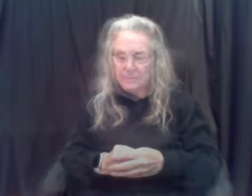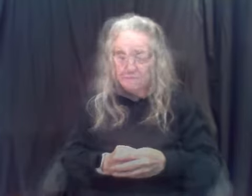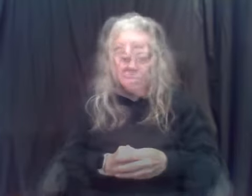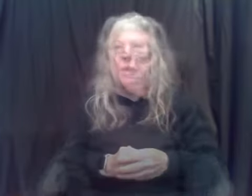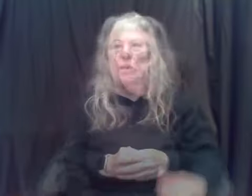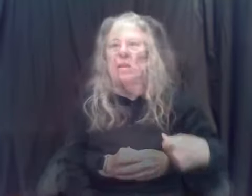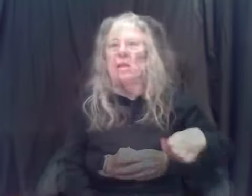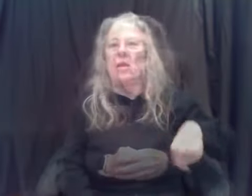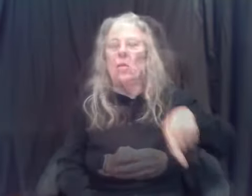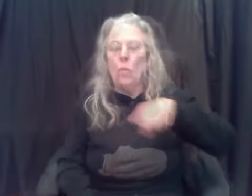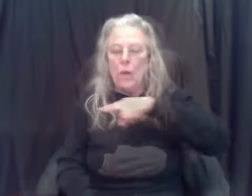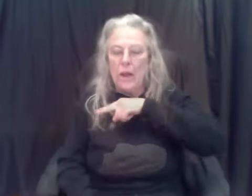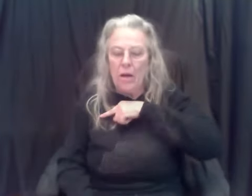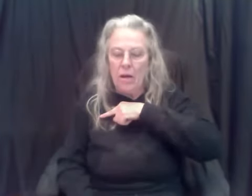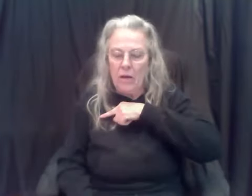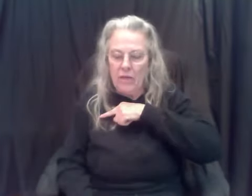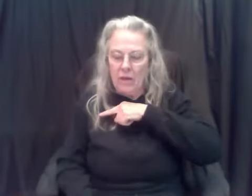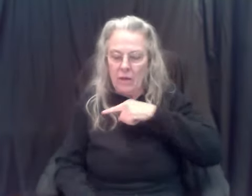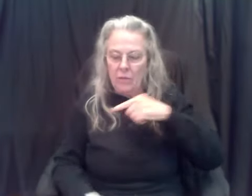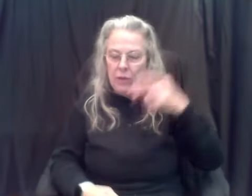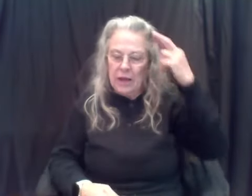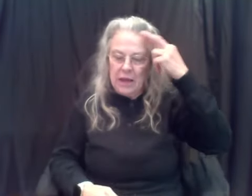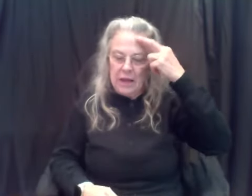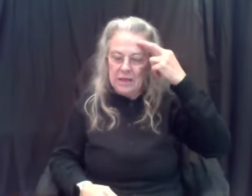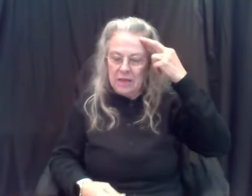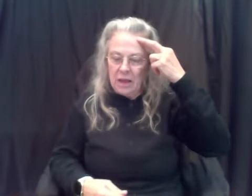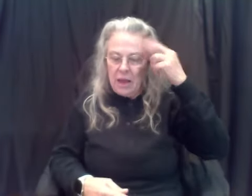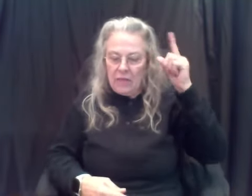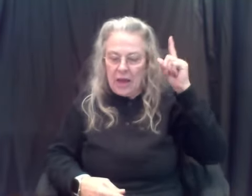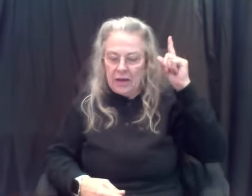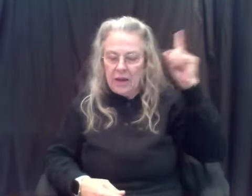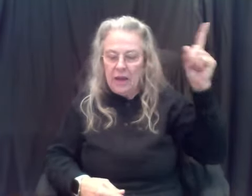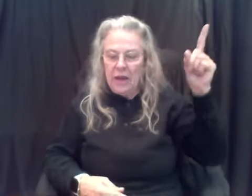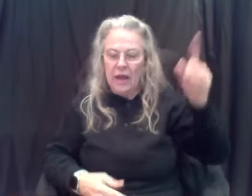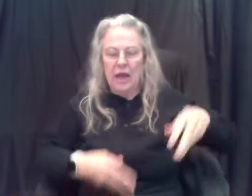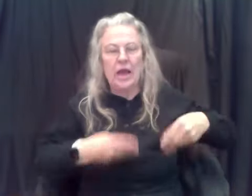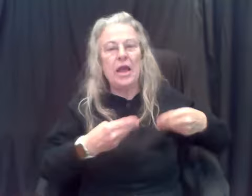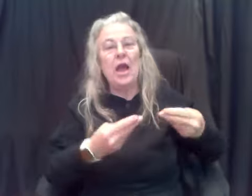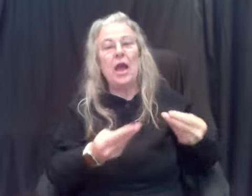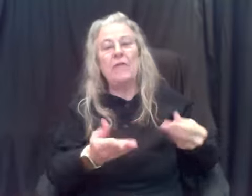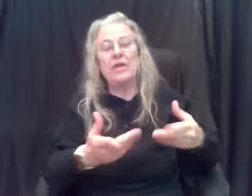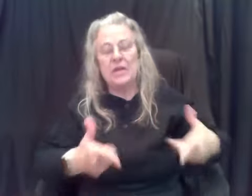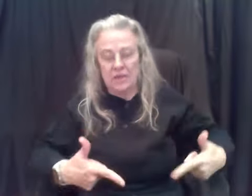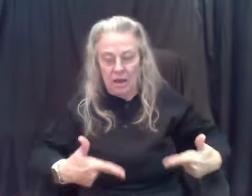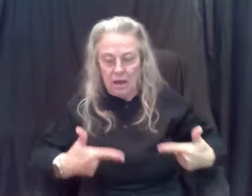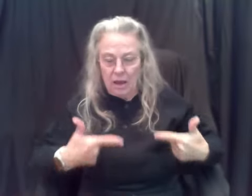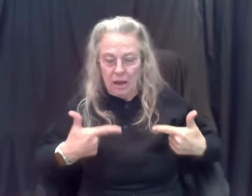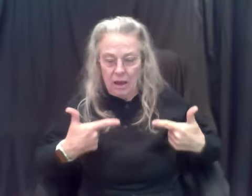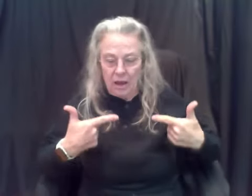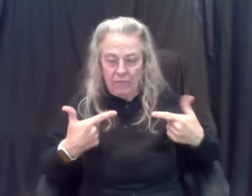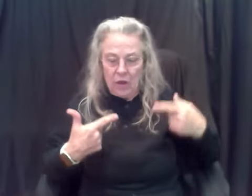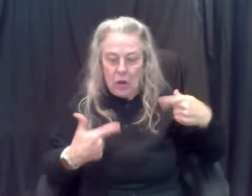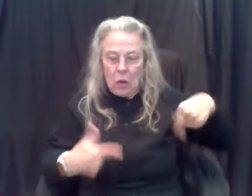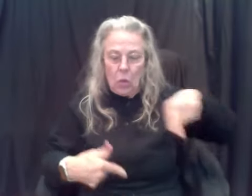we are the reason that he gave his life we